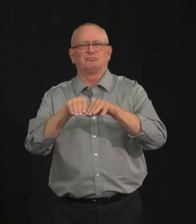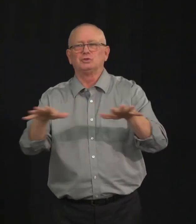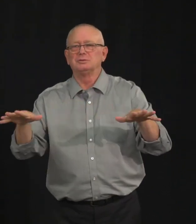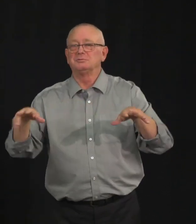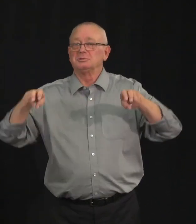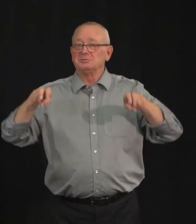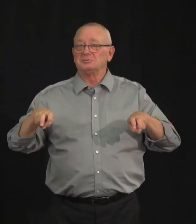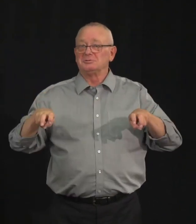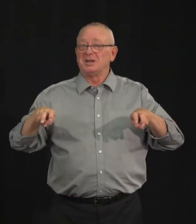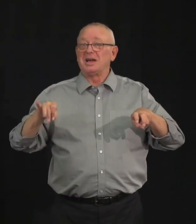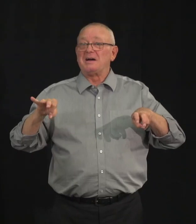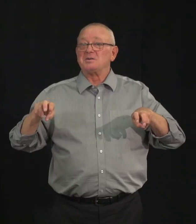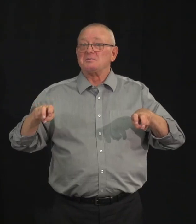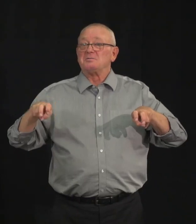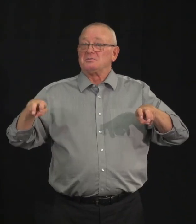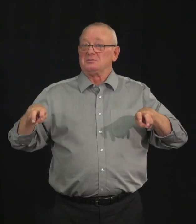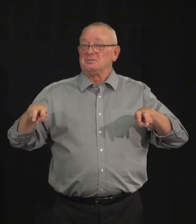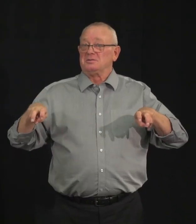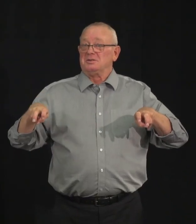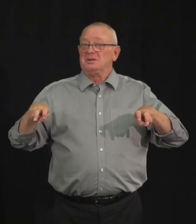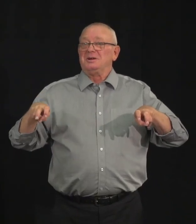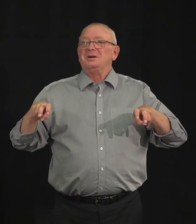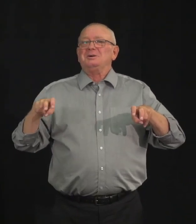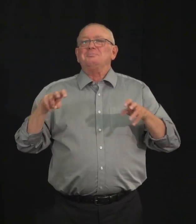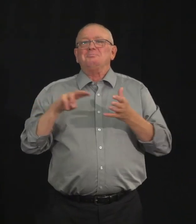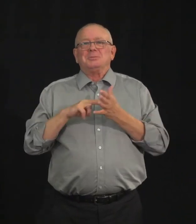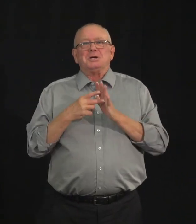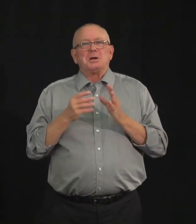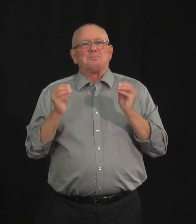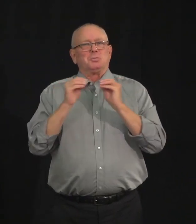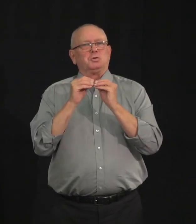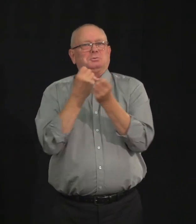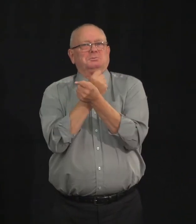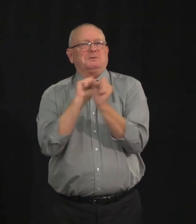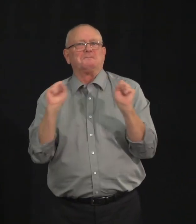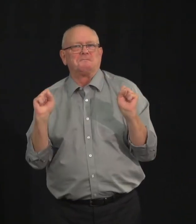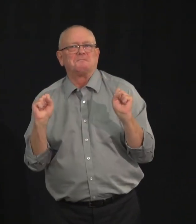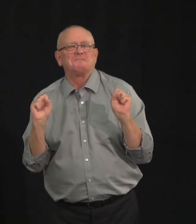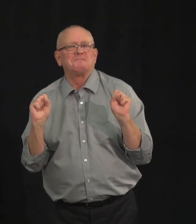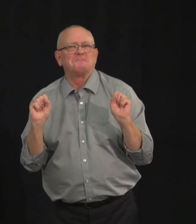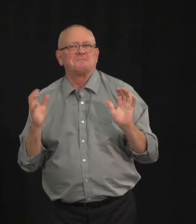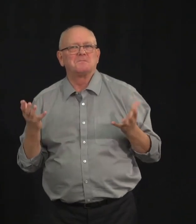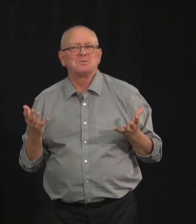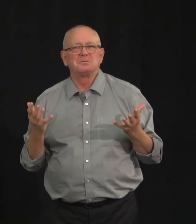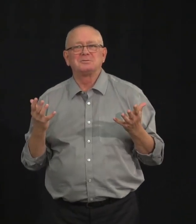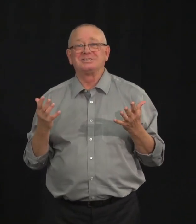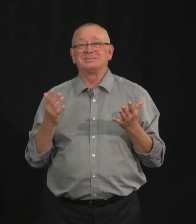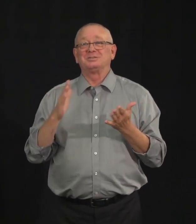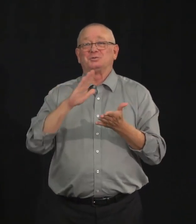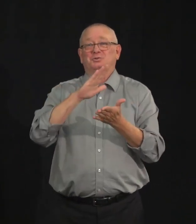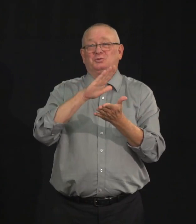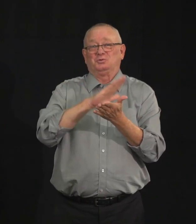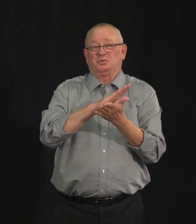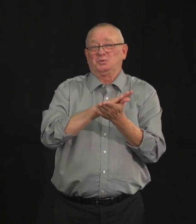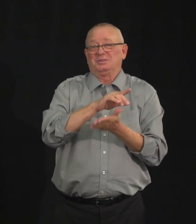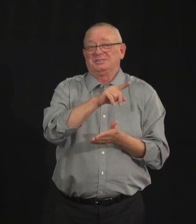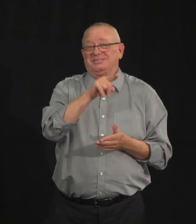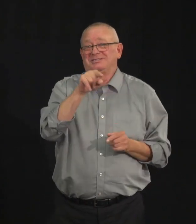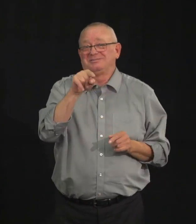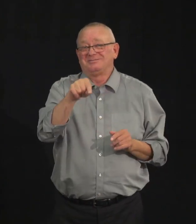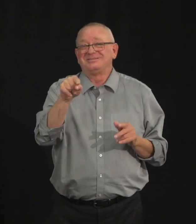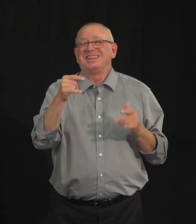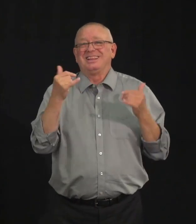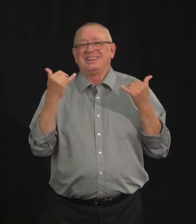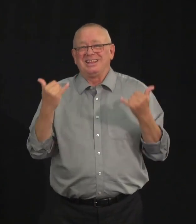between persons decreases the risk of transmission. In schools, with respect to implementing the masking